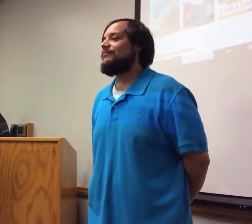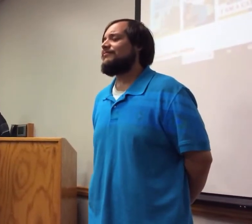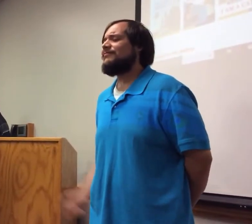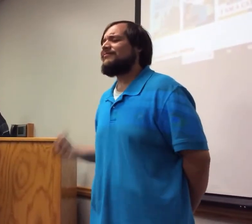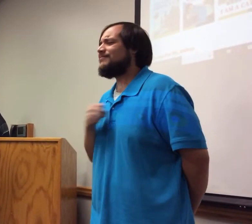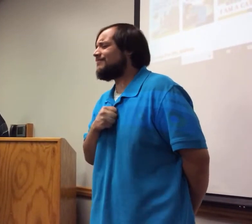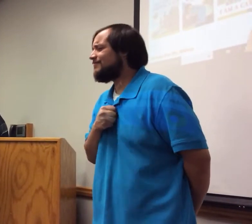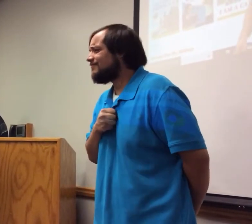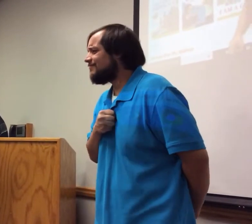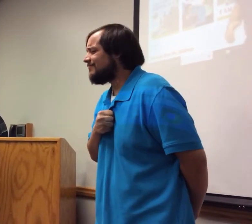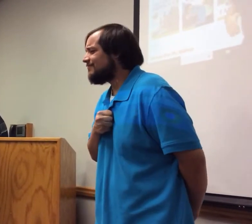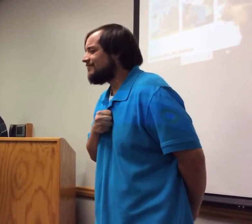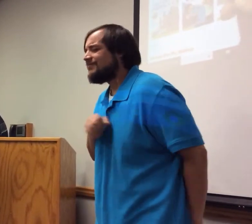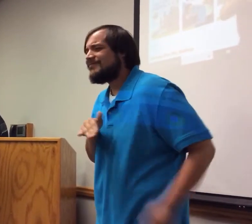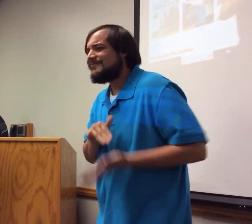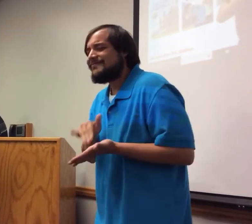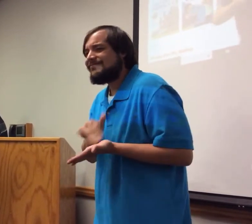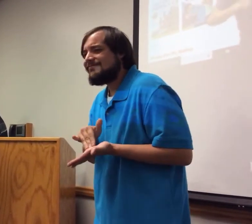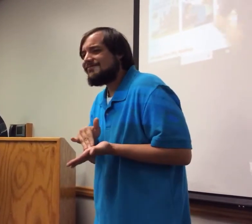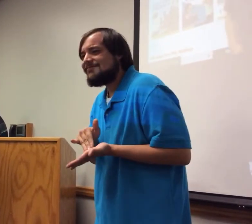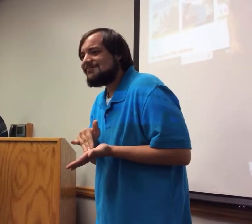I'm sorry, what was that?